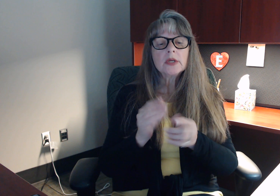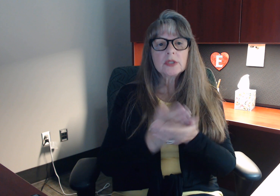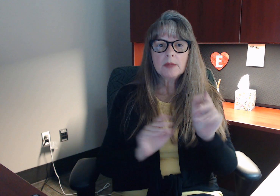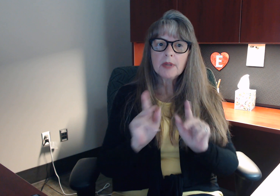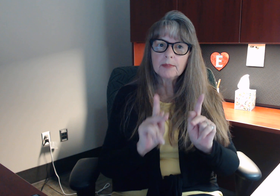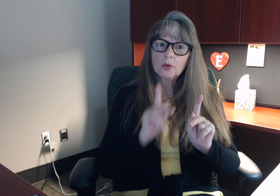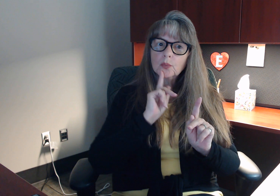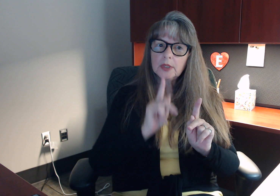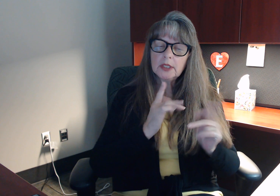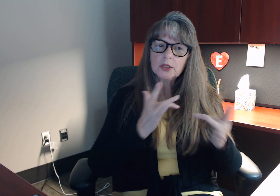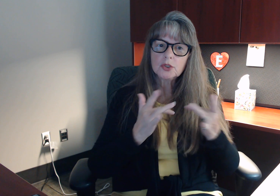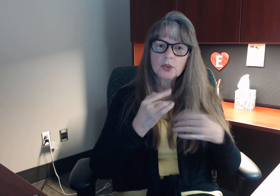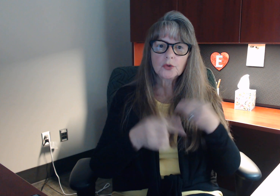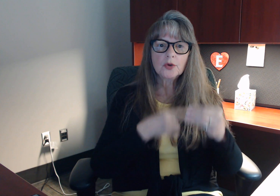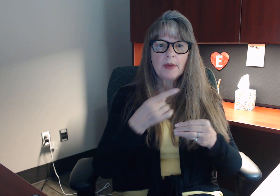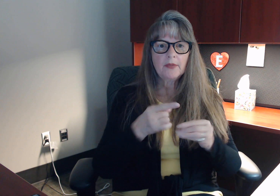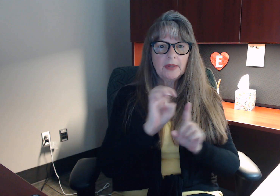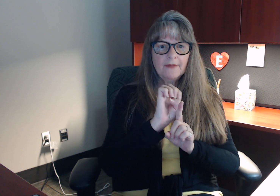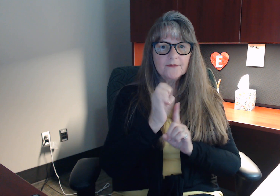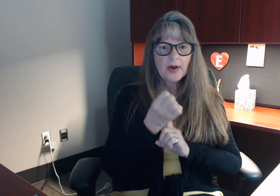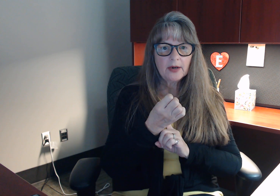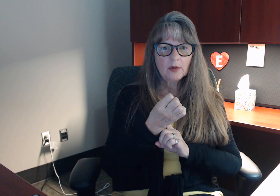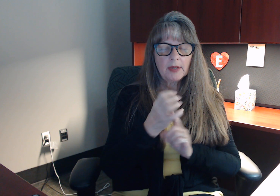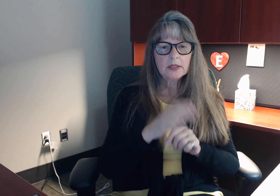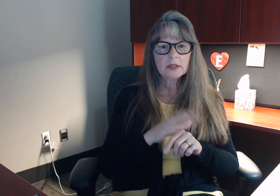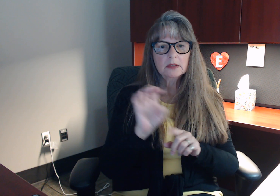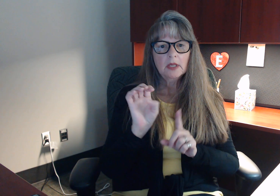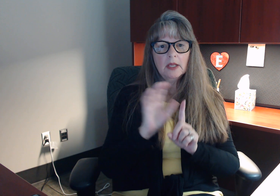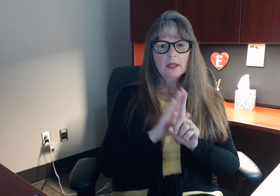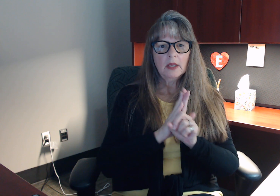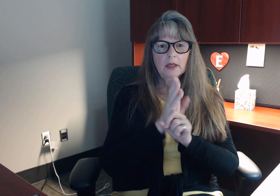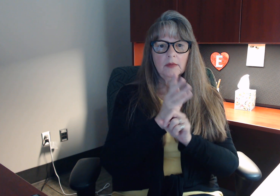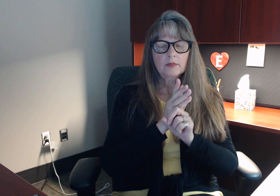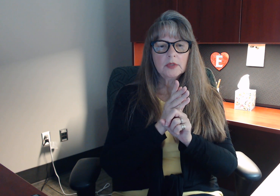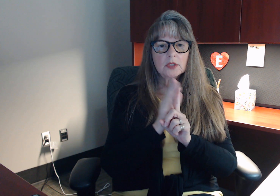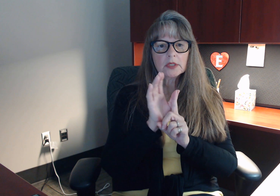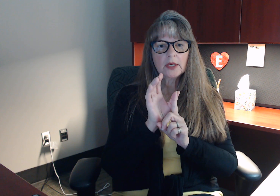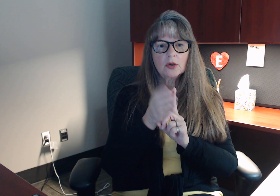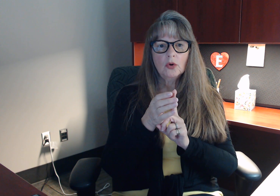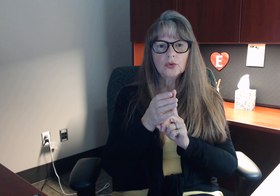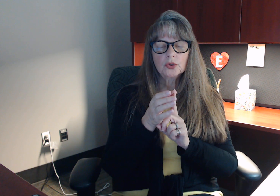some people are really concerned about the environment. This is like culture,